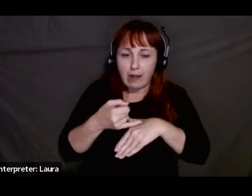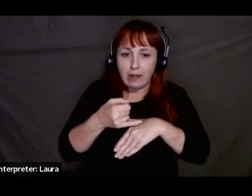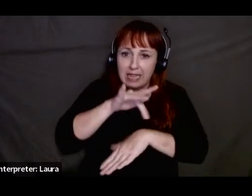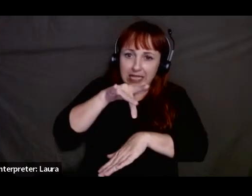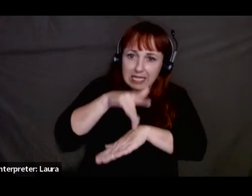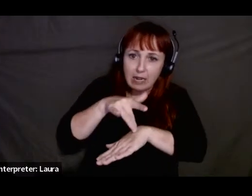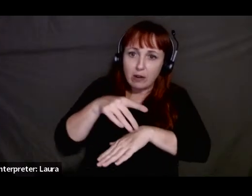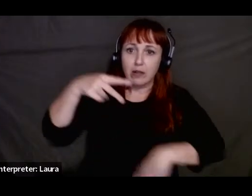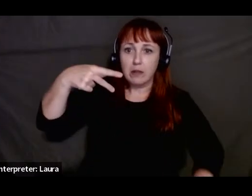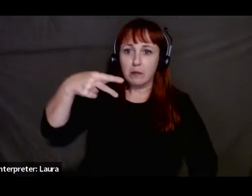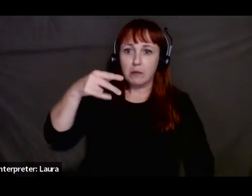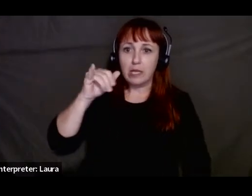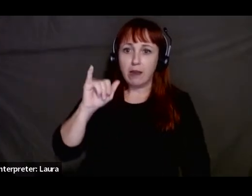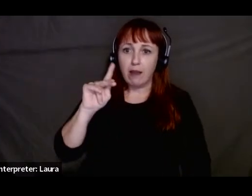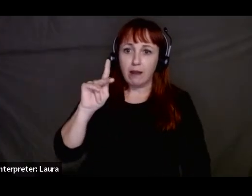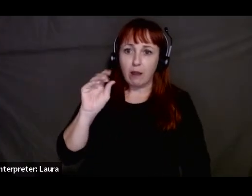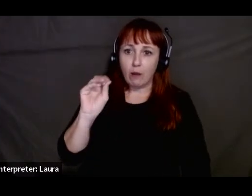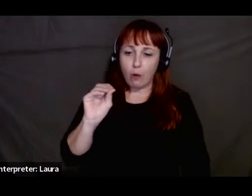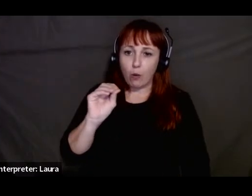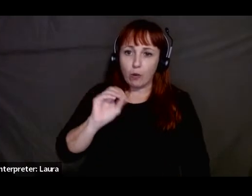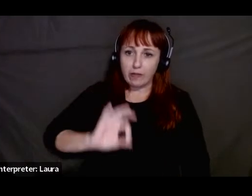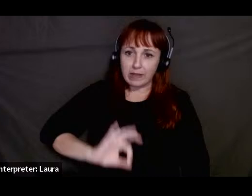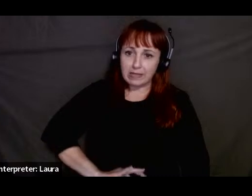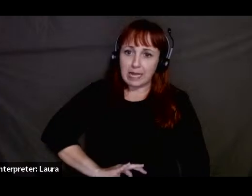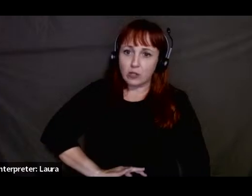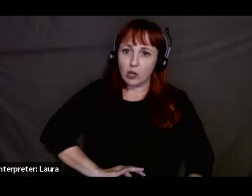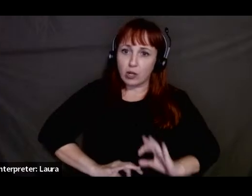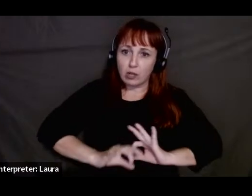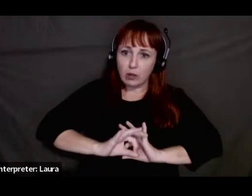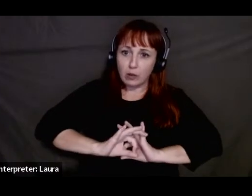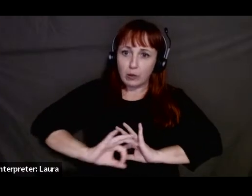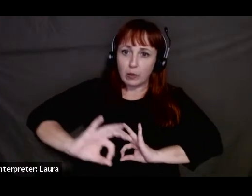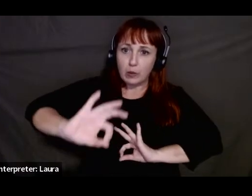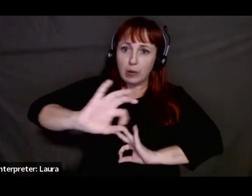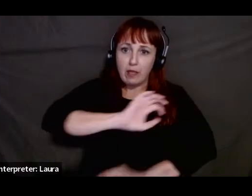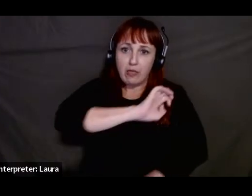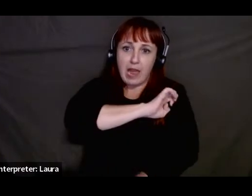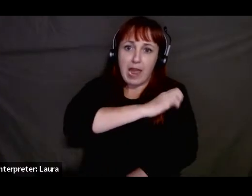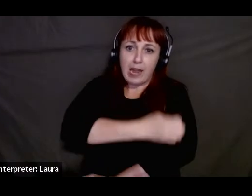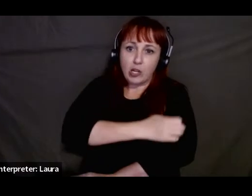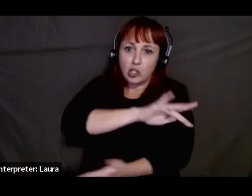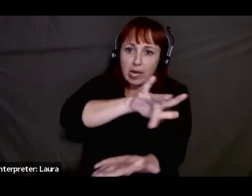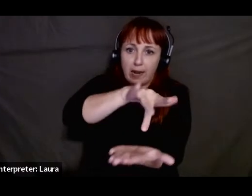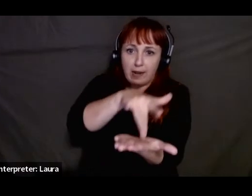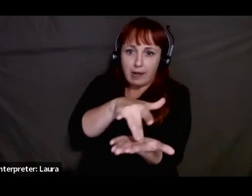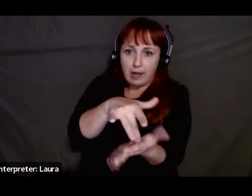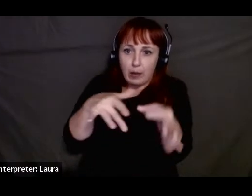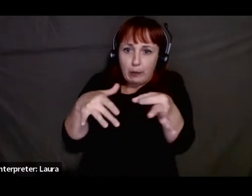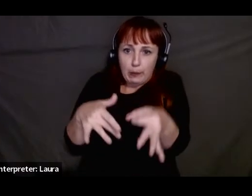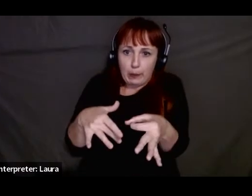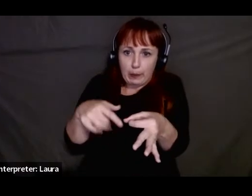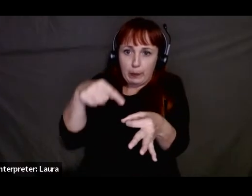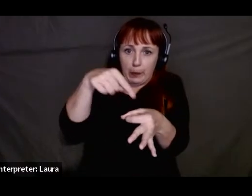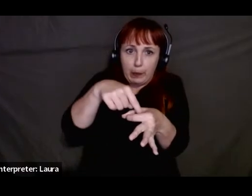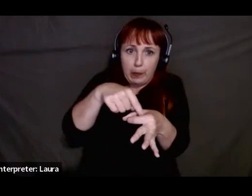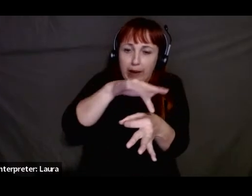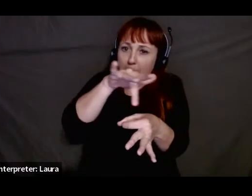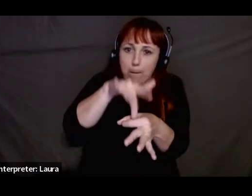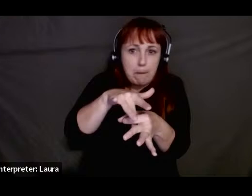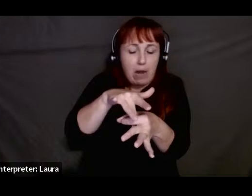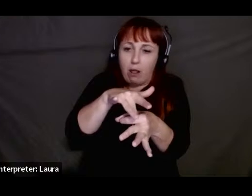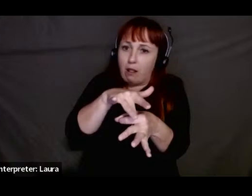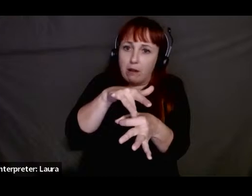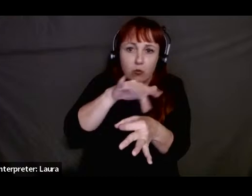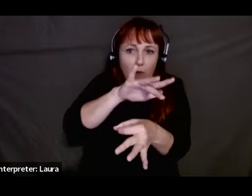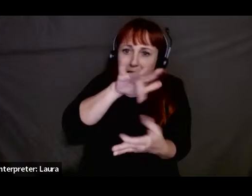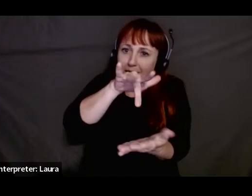pico, P-I-K-O. The energetic pico sits right in the middle of the island of, and right